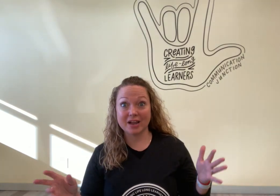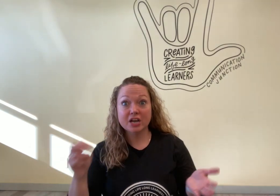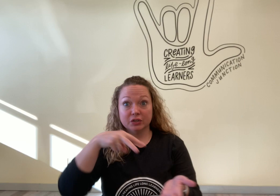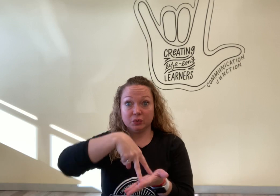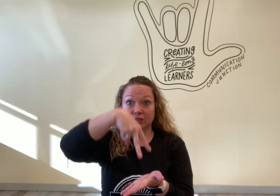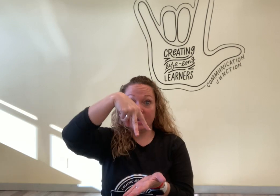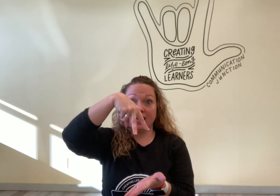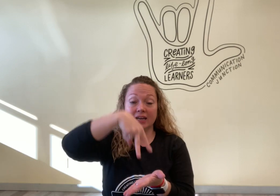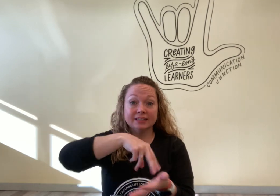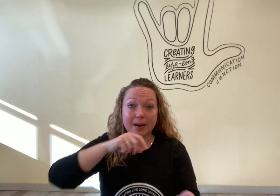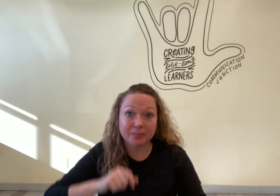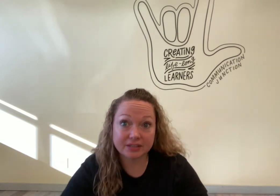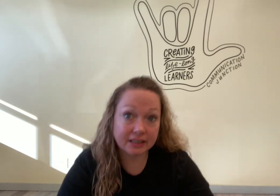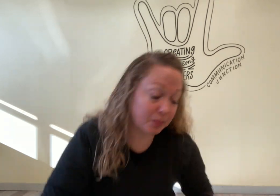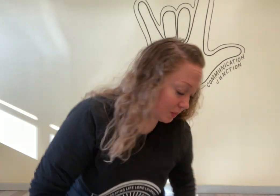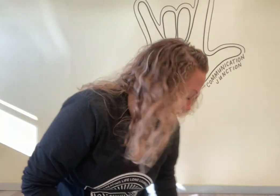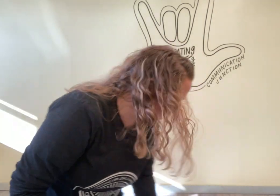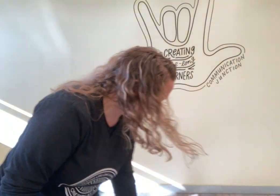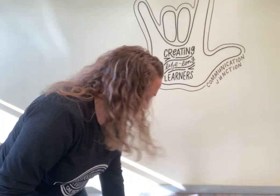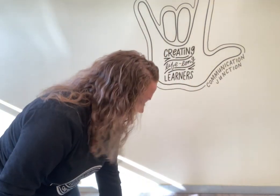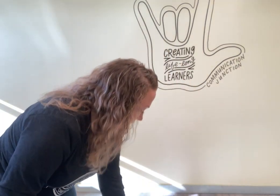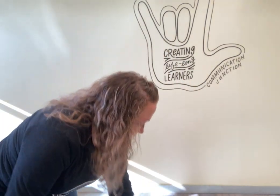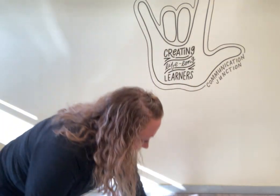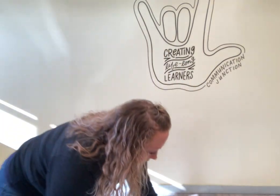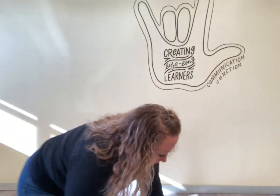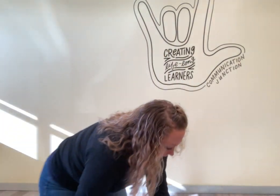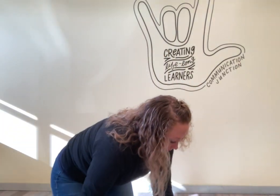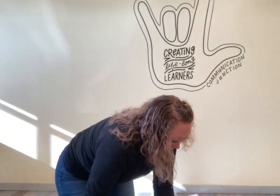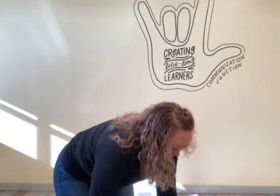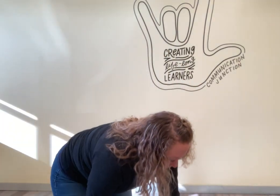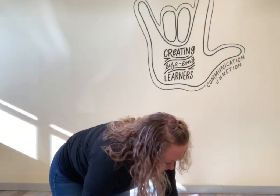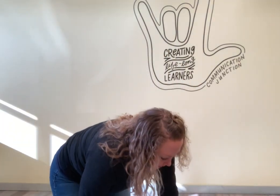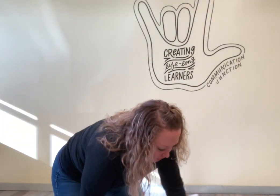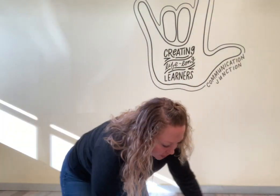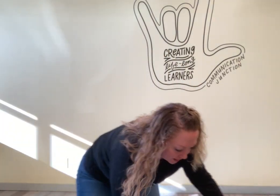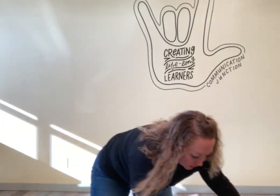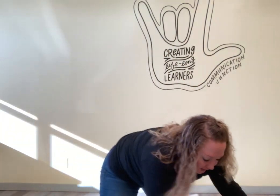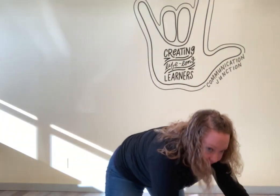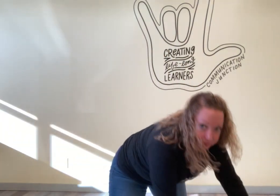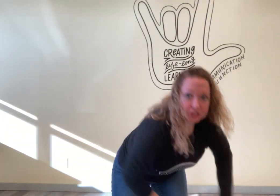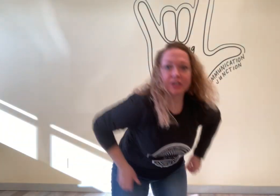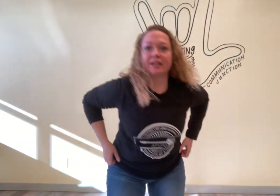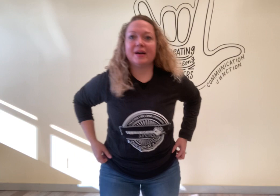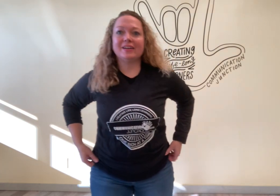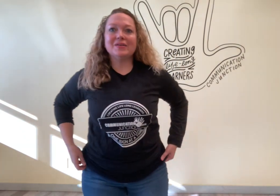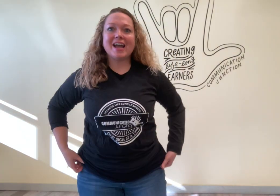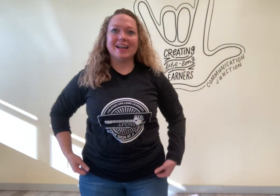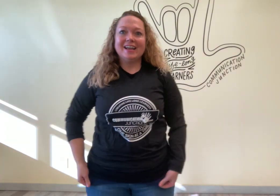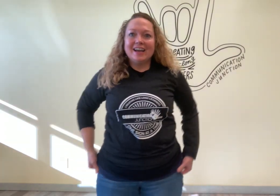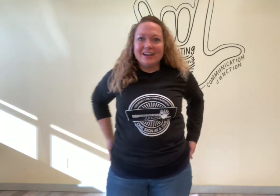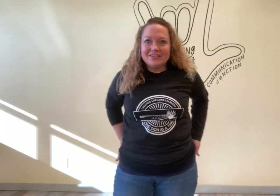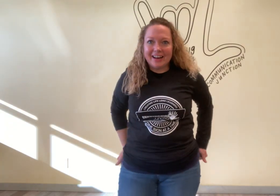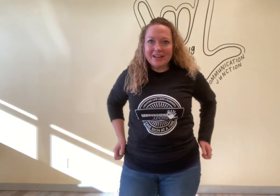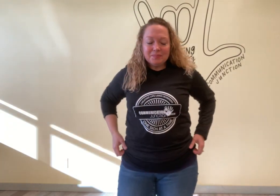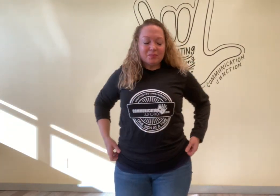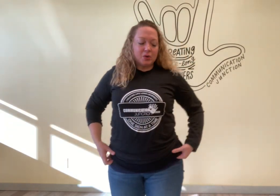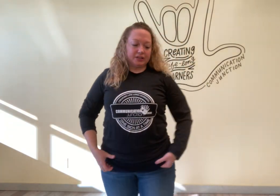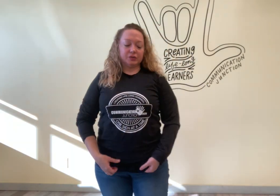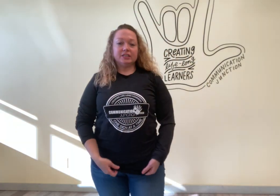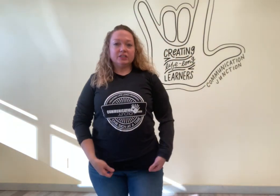So stand up with me. All right, here we go. Let's move this chair out of the way now that I was just talking about it. Okay, are you ready? Okay, so this